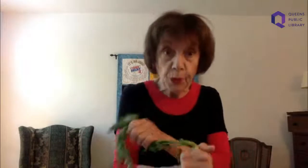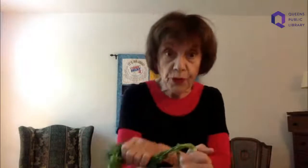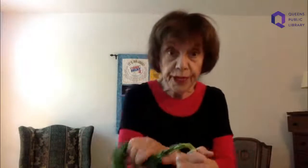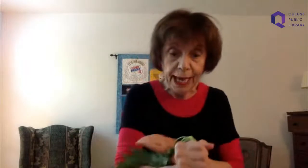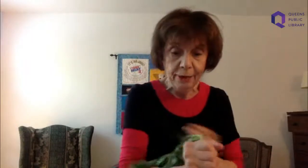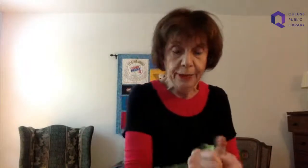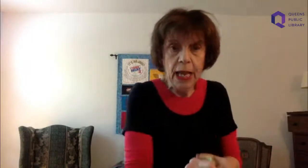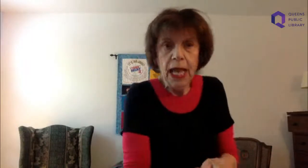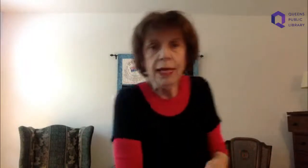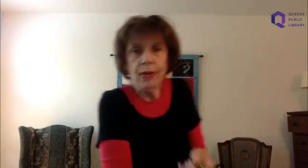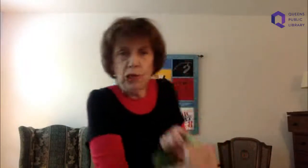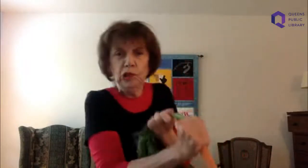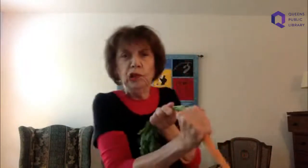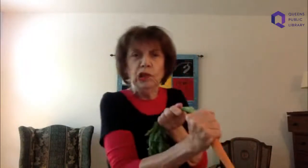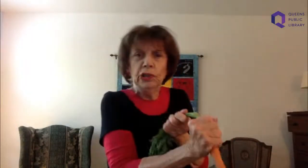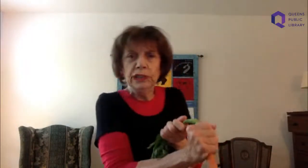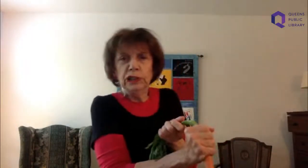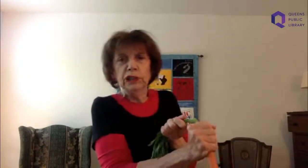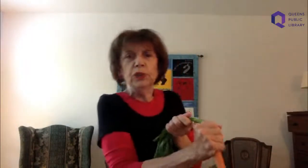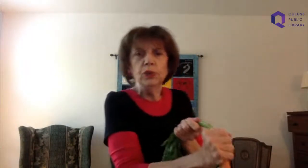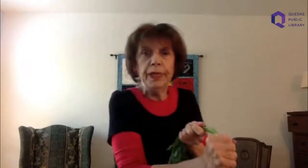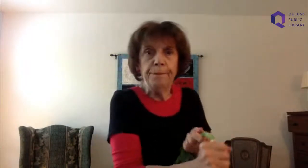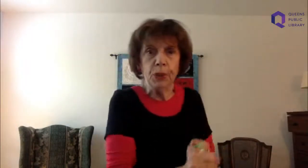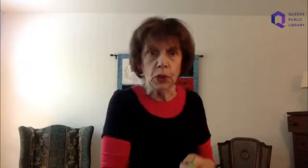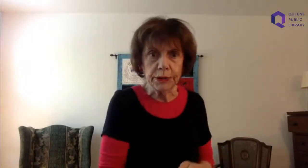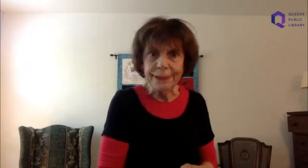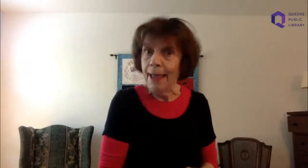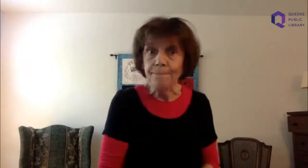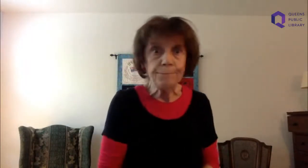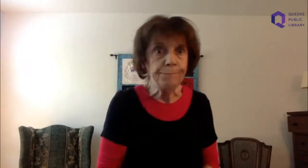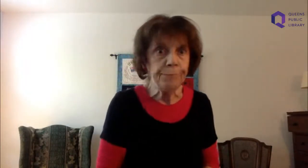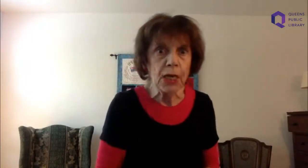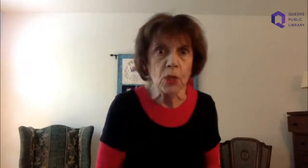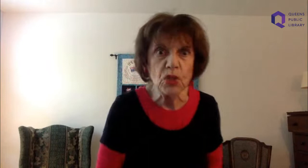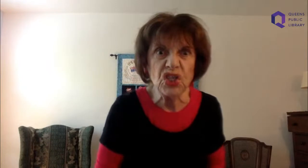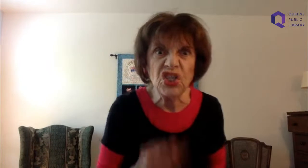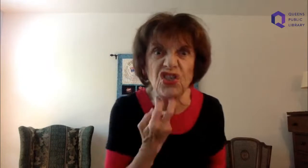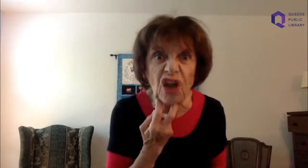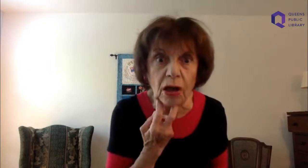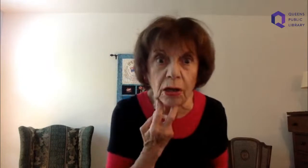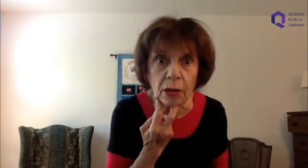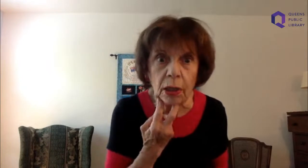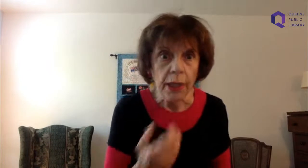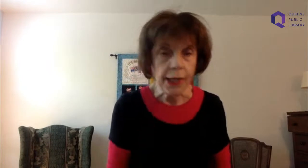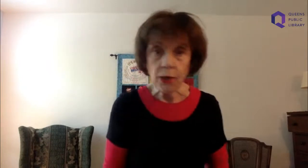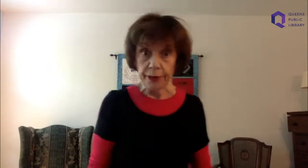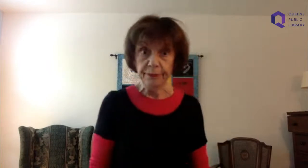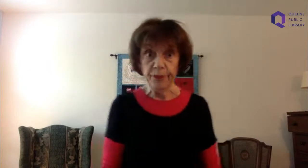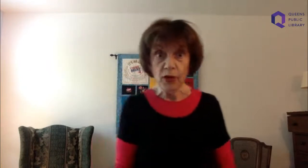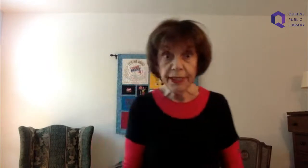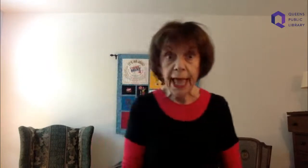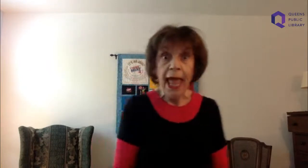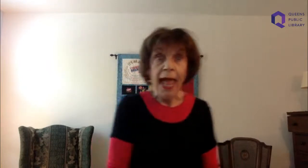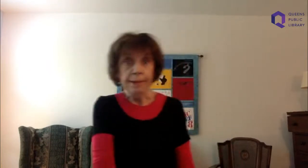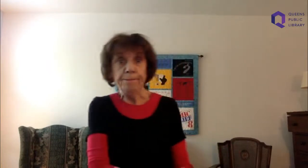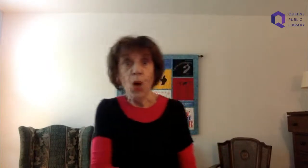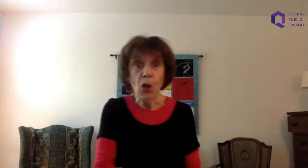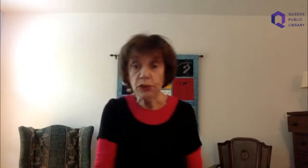pull the carrot. And he went, oh, he pulled. But it stuck. He couldn't pull it. And he pulled,